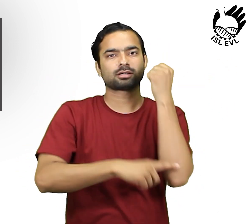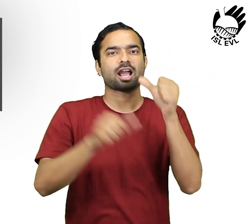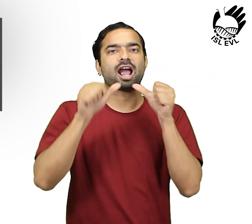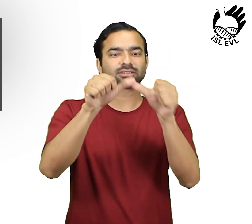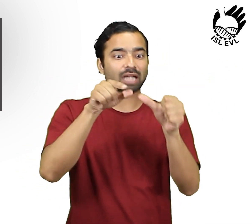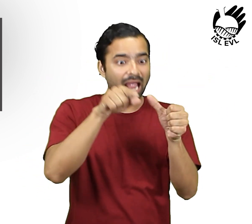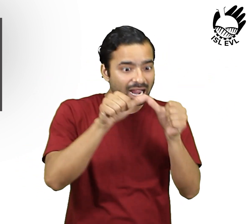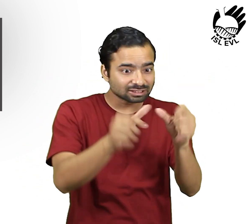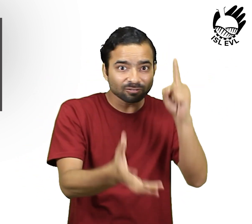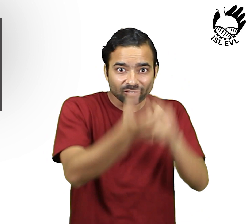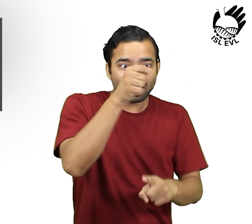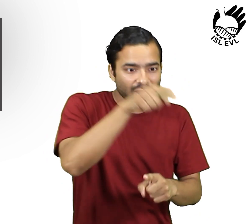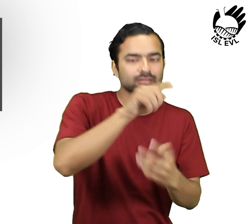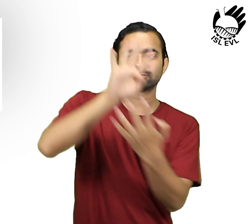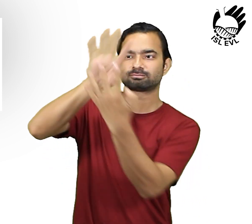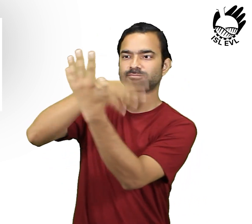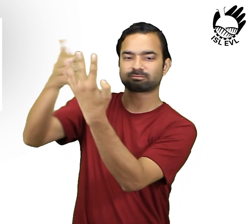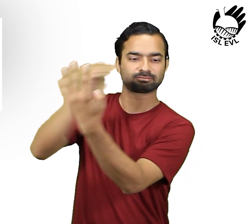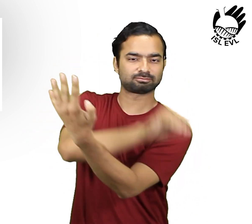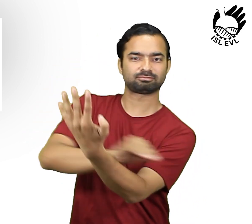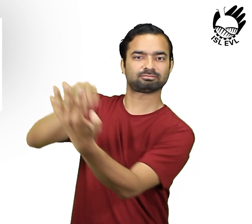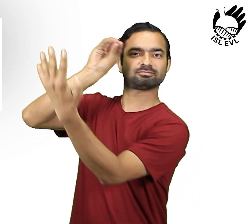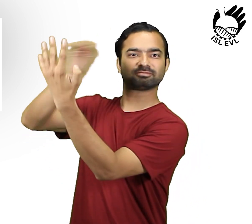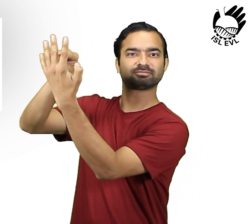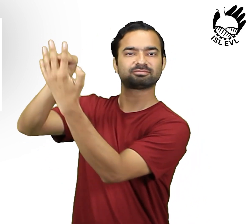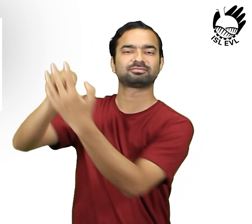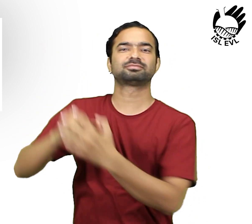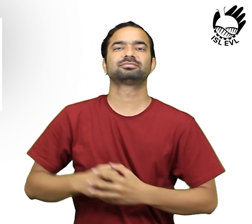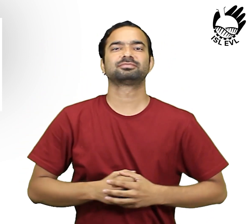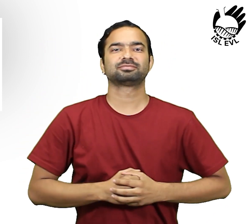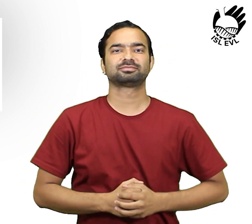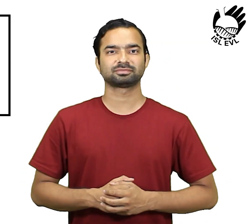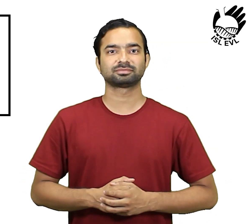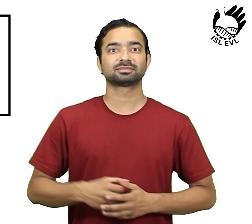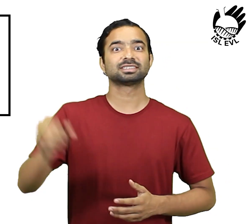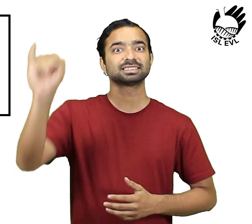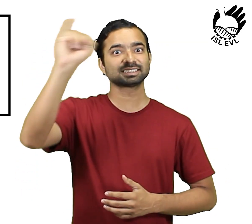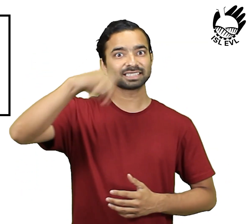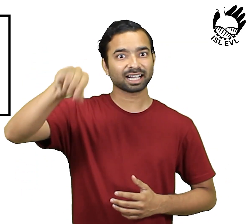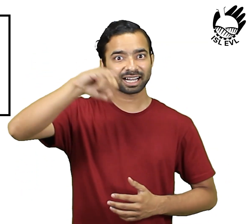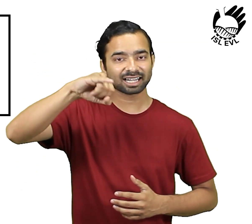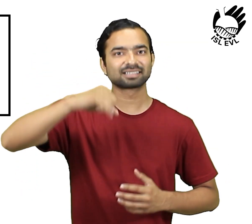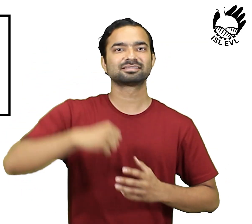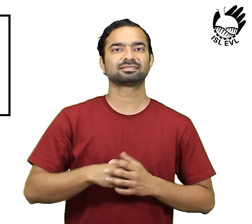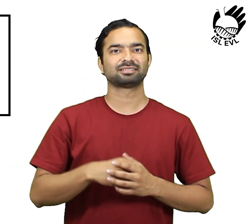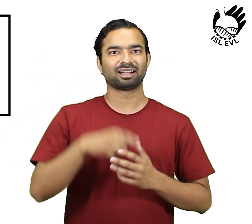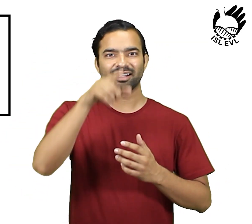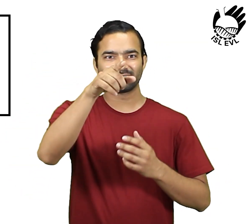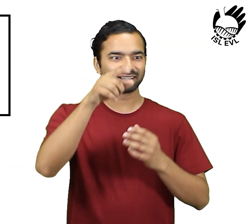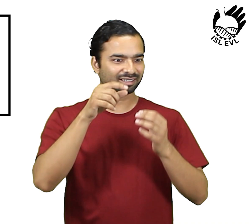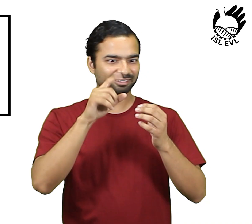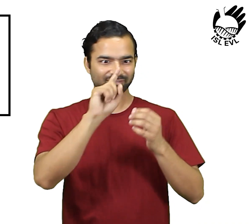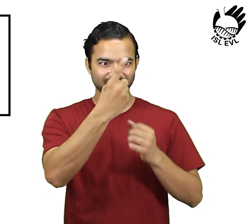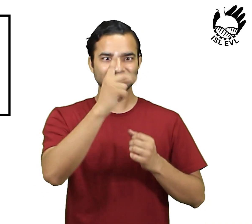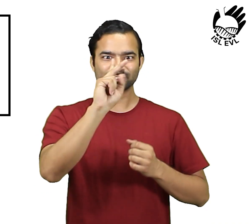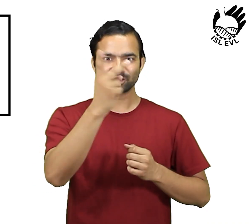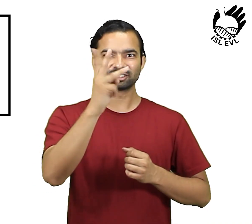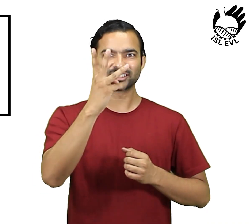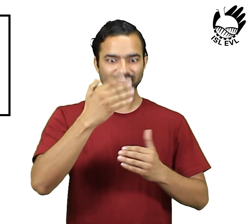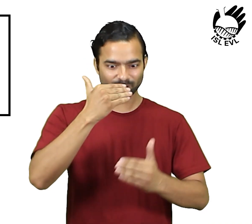Calculate the mass of the sample required to saturate 40 cm³ of your local tap water. This can be recorded